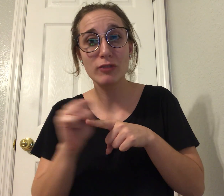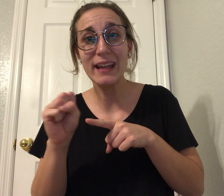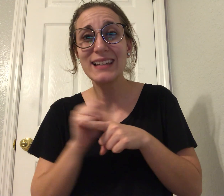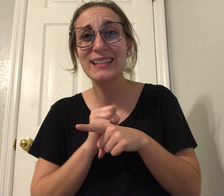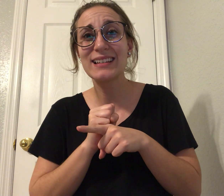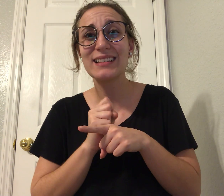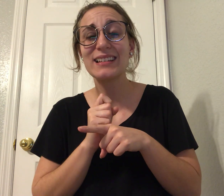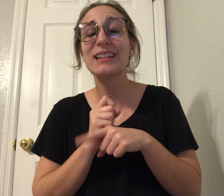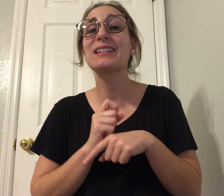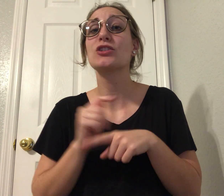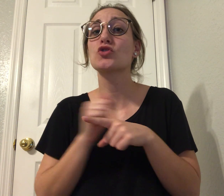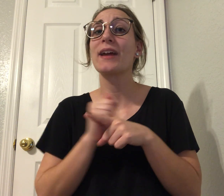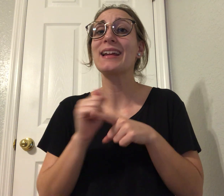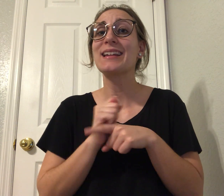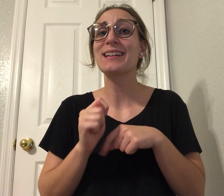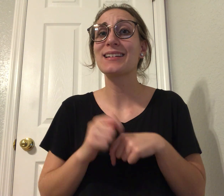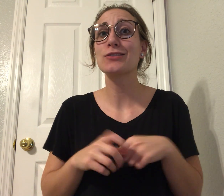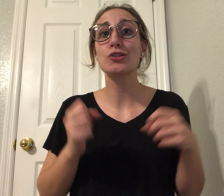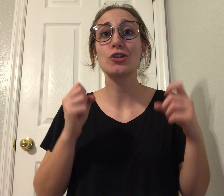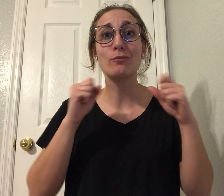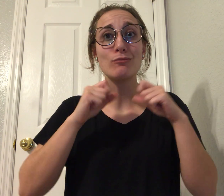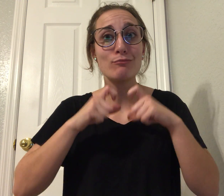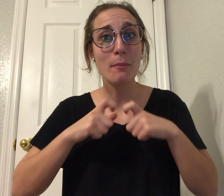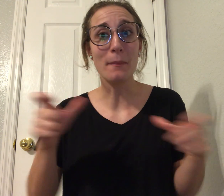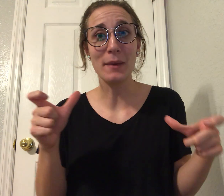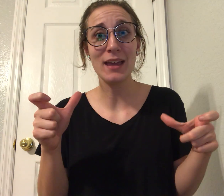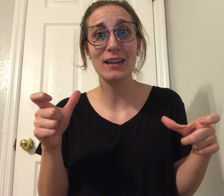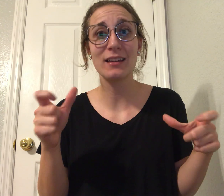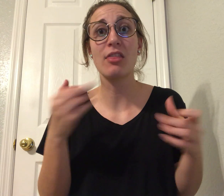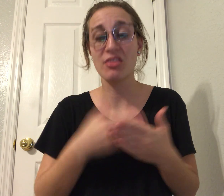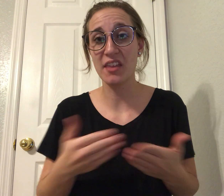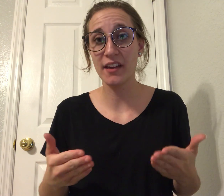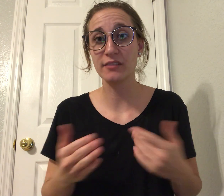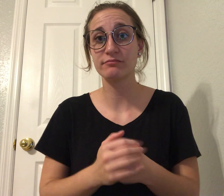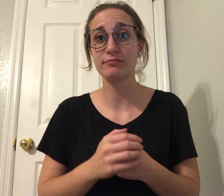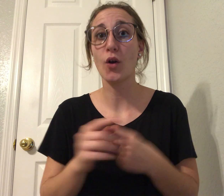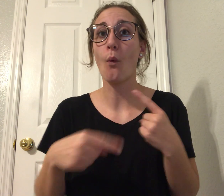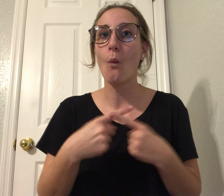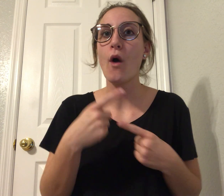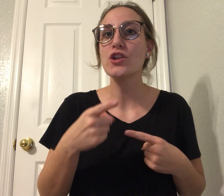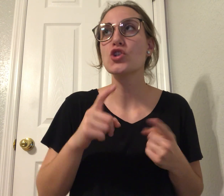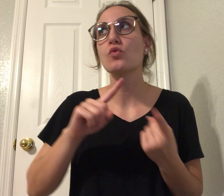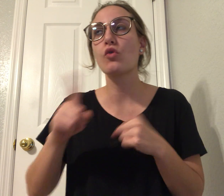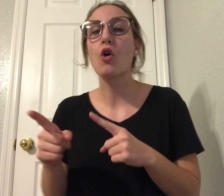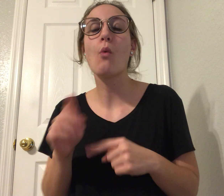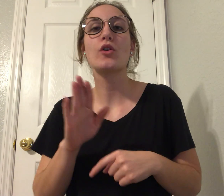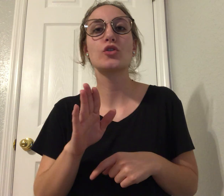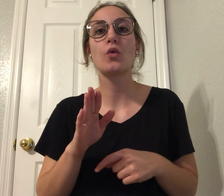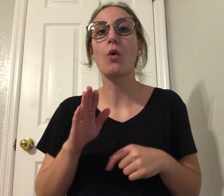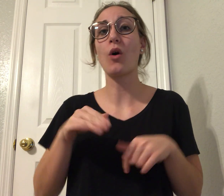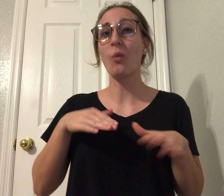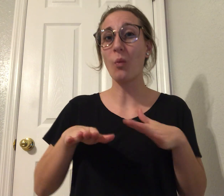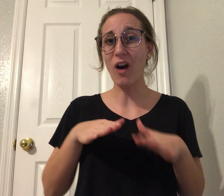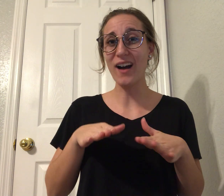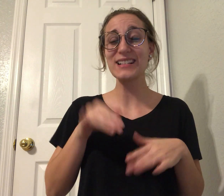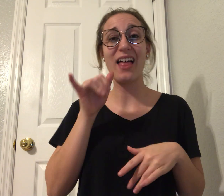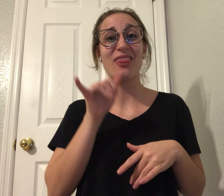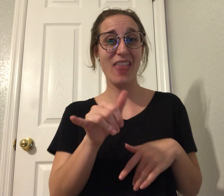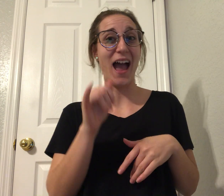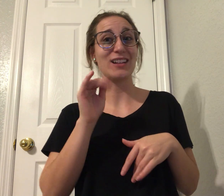of being as good as possible. But when you go on your walks, that is also my time to meditate, which is why I want to be in the woods and I want to be